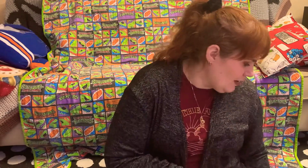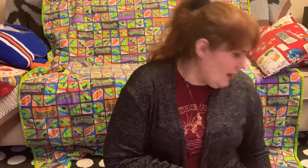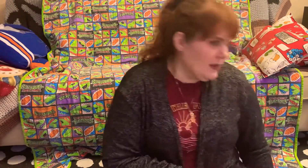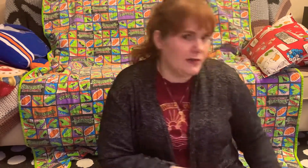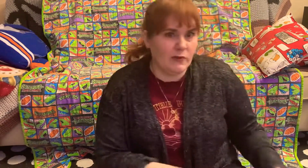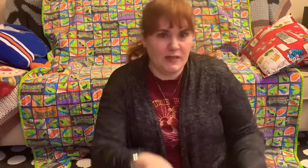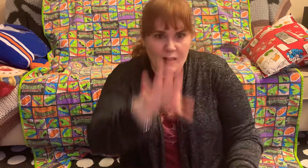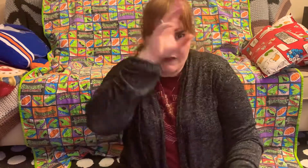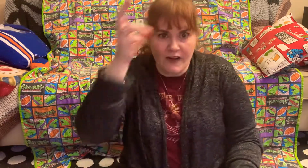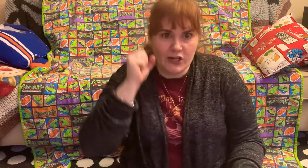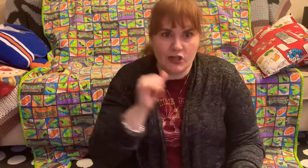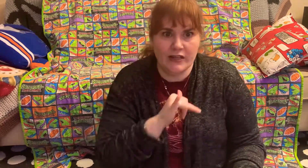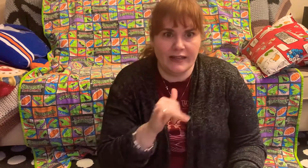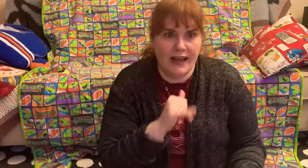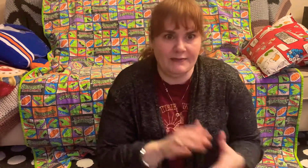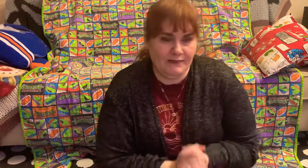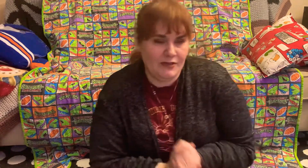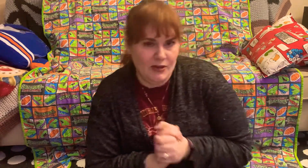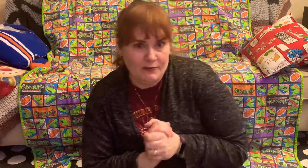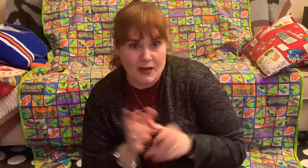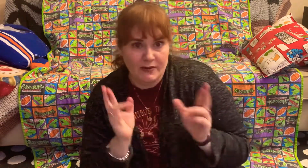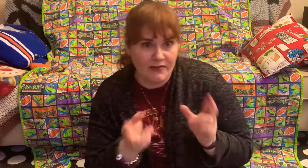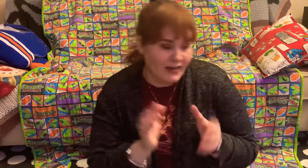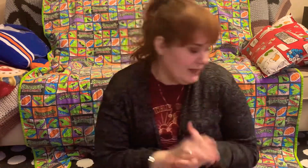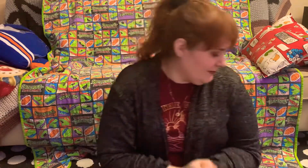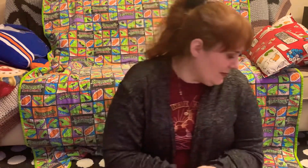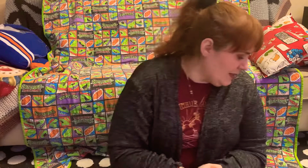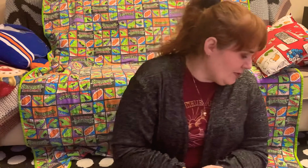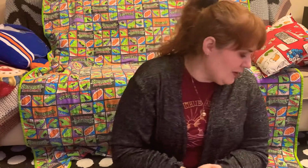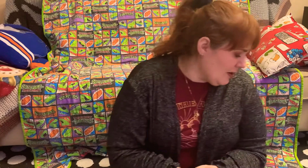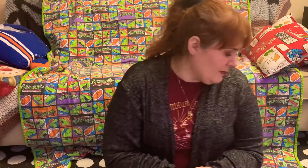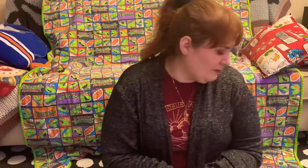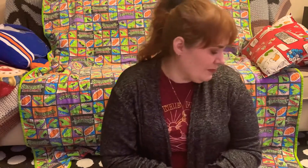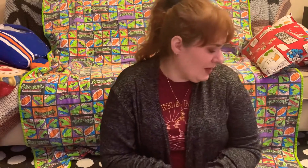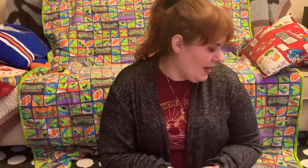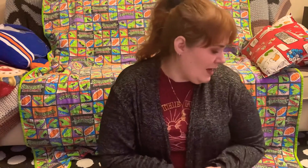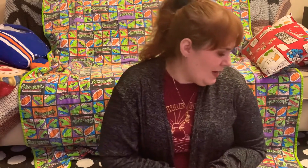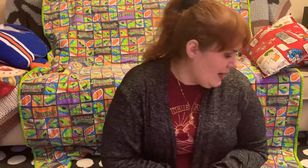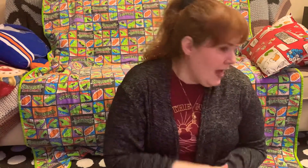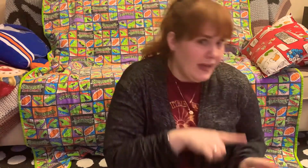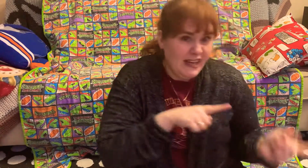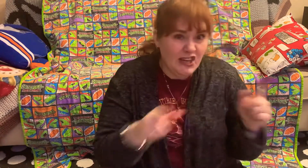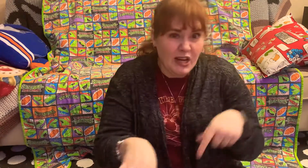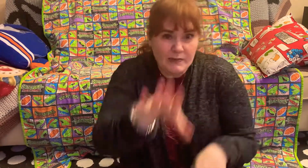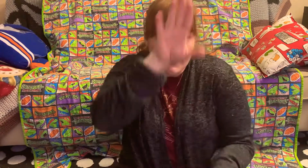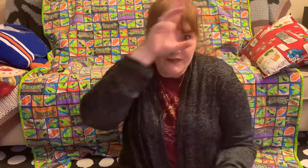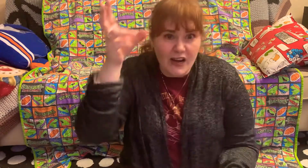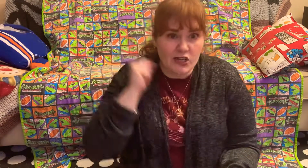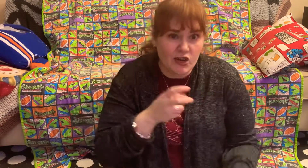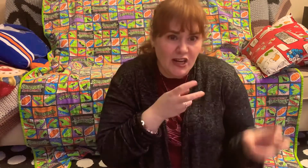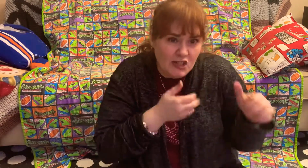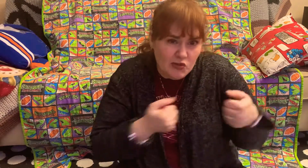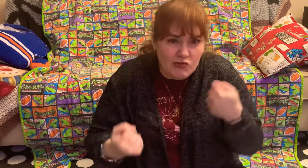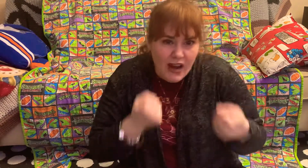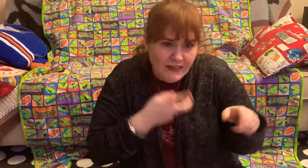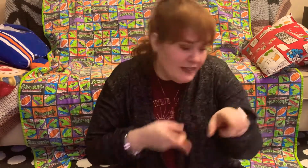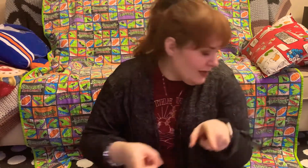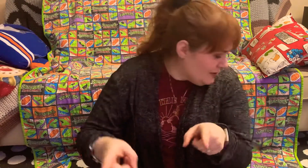This one's about a fire truck again. So are we ready? Here we go. Here comes the fire truck driving down the